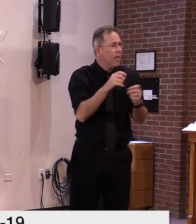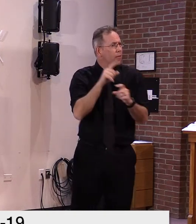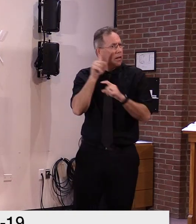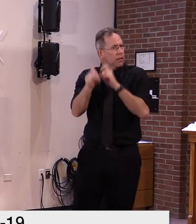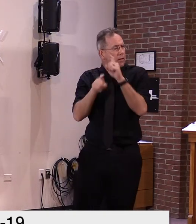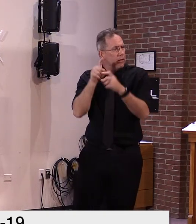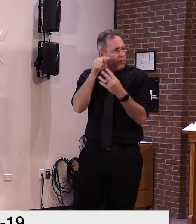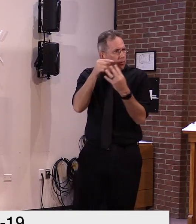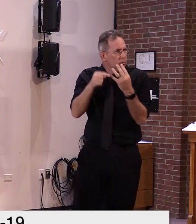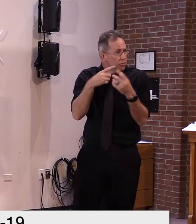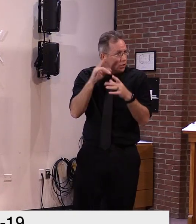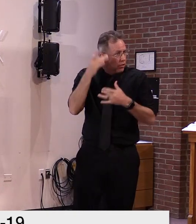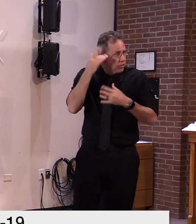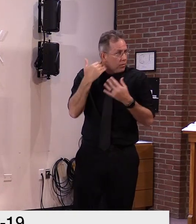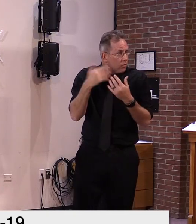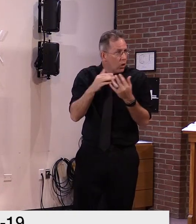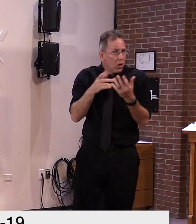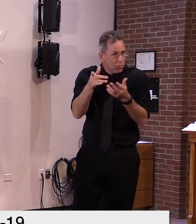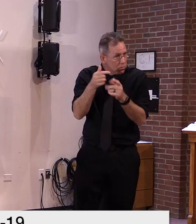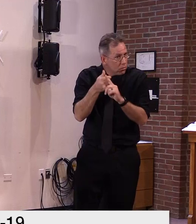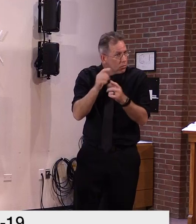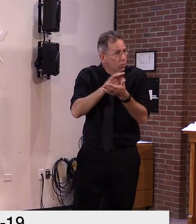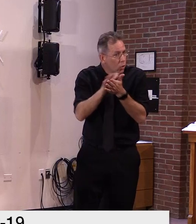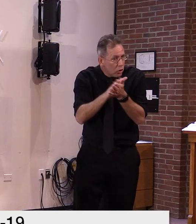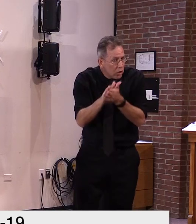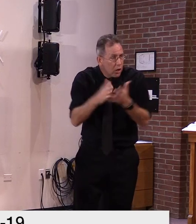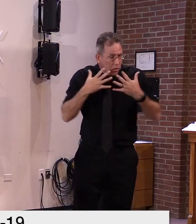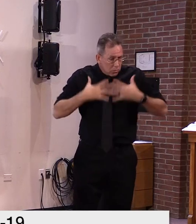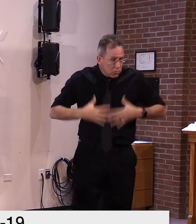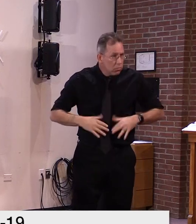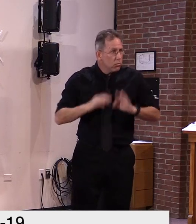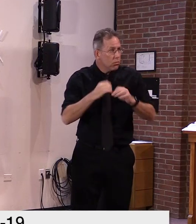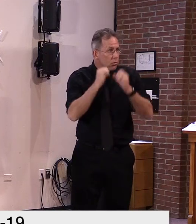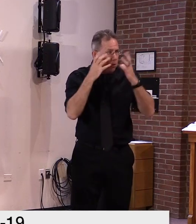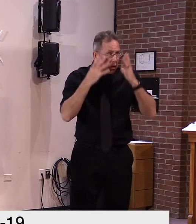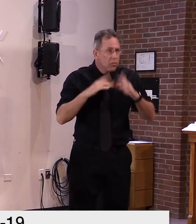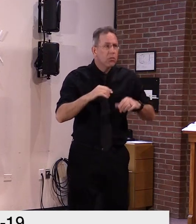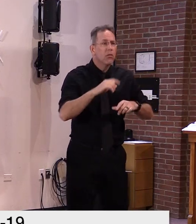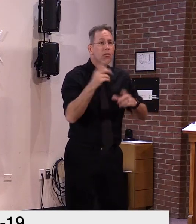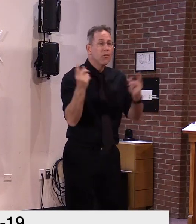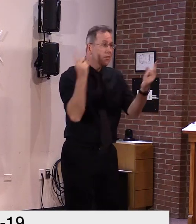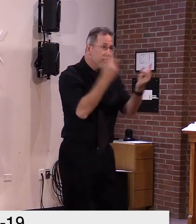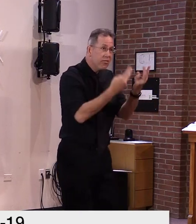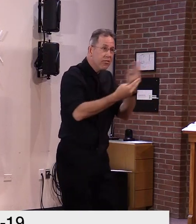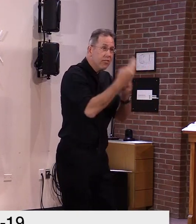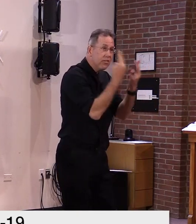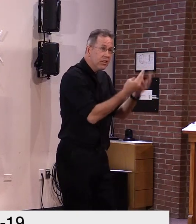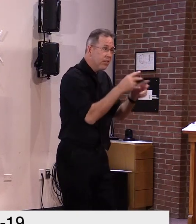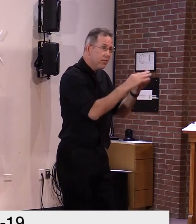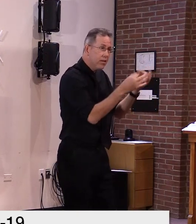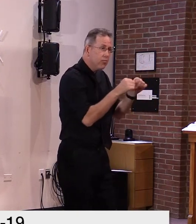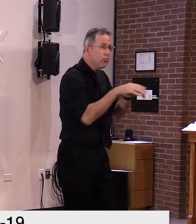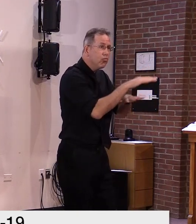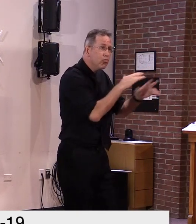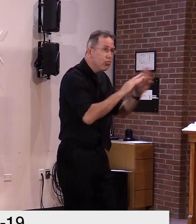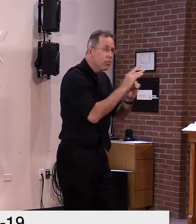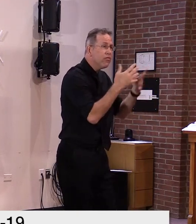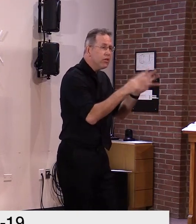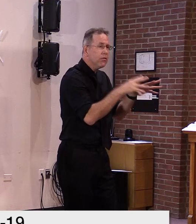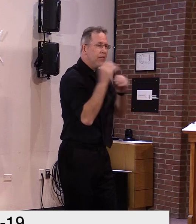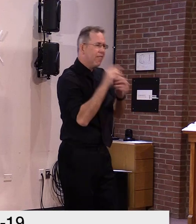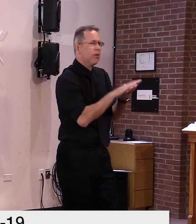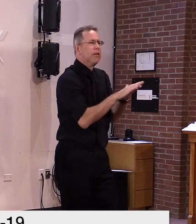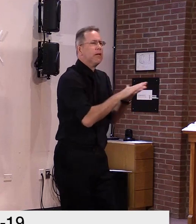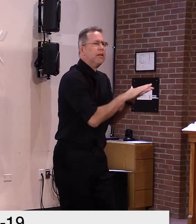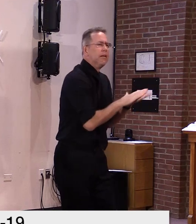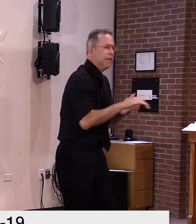and disinfecting practices, and use of PPE. Additionally, this guidance sets guardrails for those